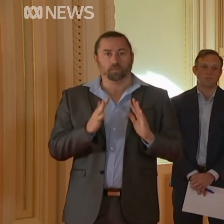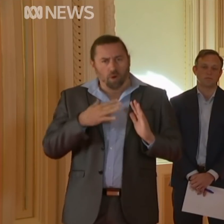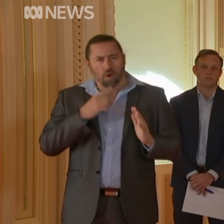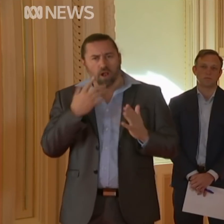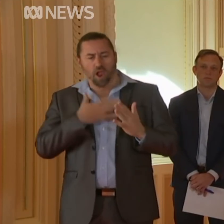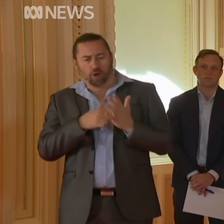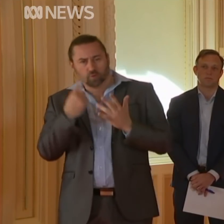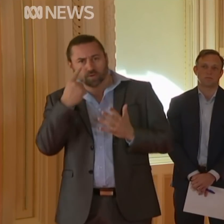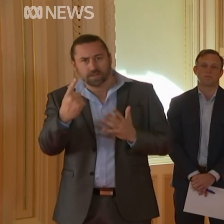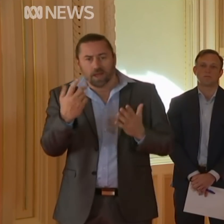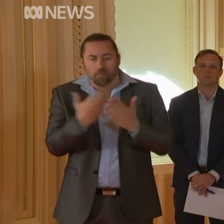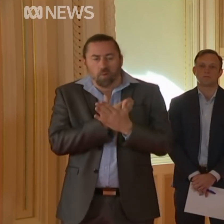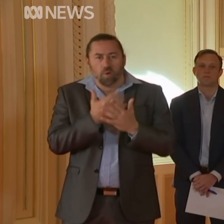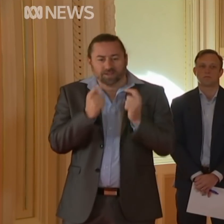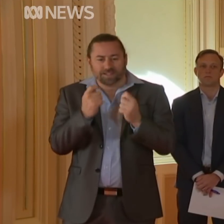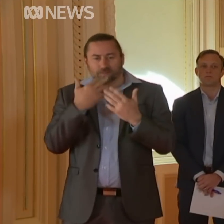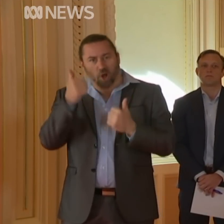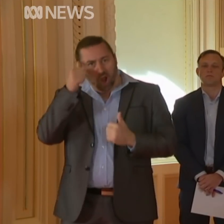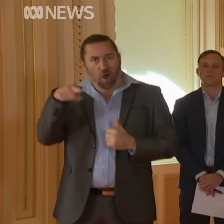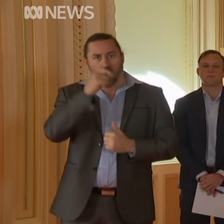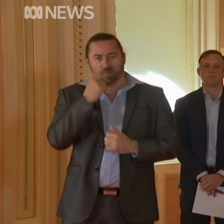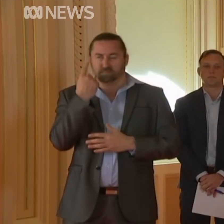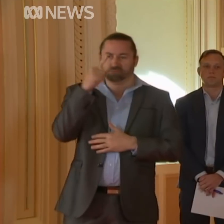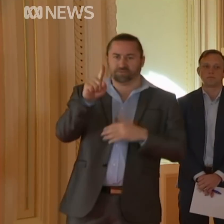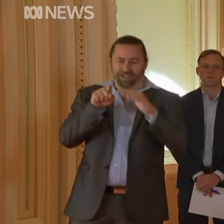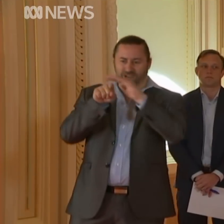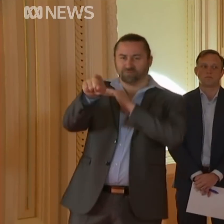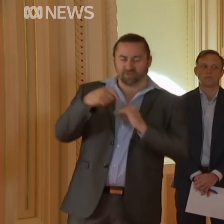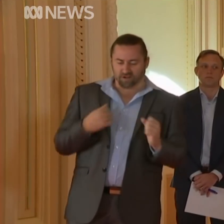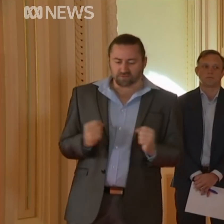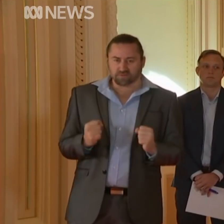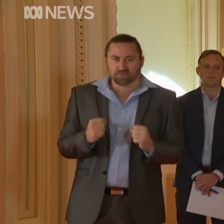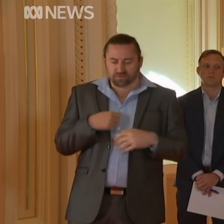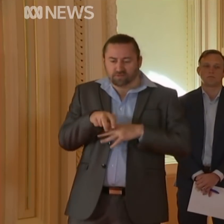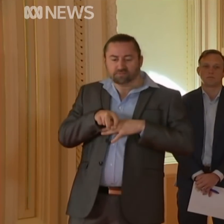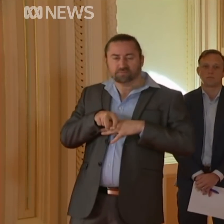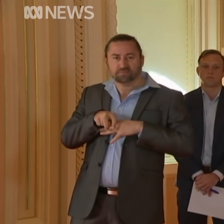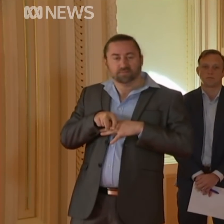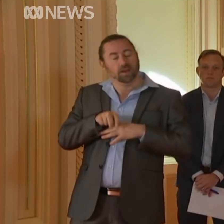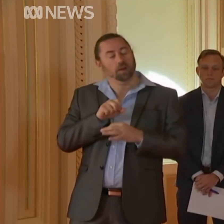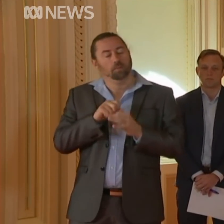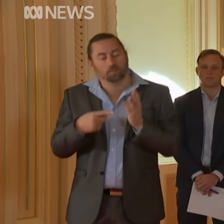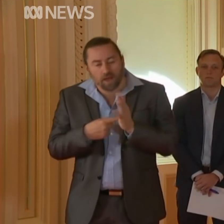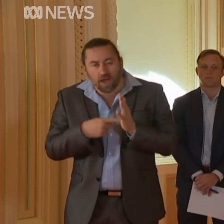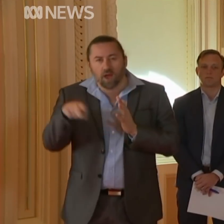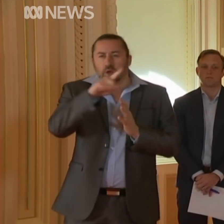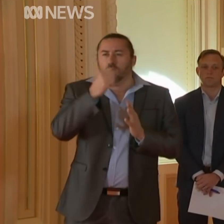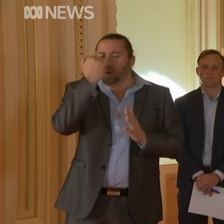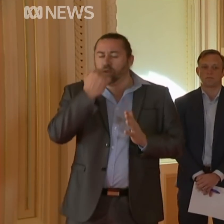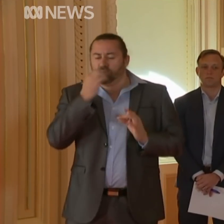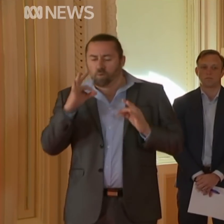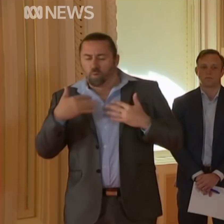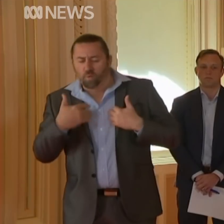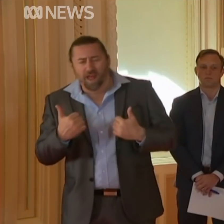understand it is bitterly cold out there at the moment, but of course if you do have any symptoms, now is the time to get